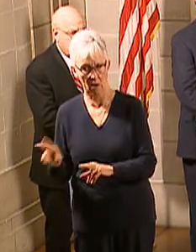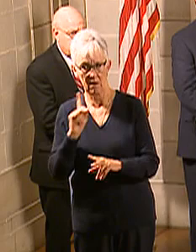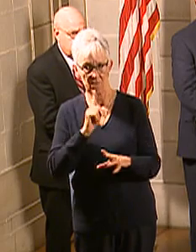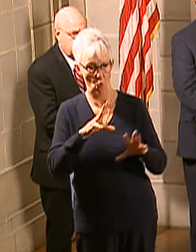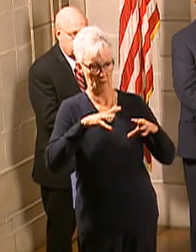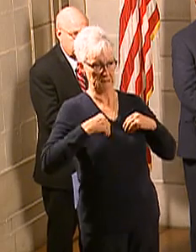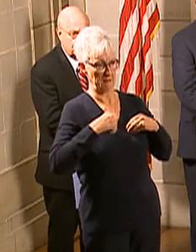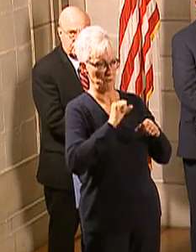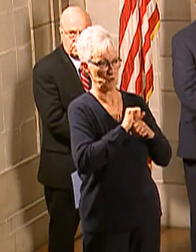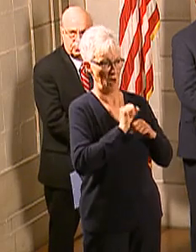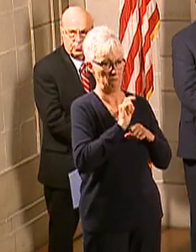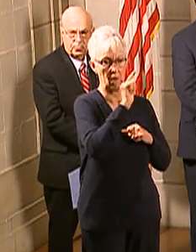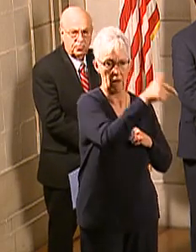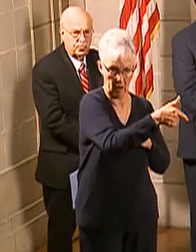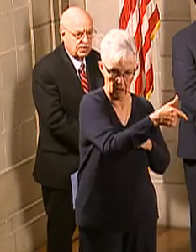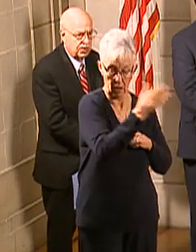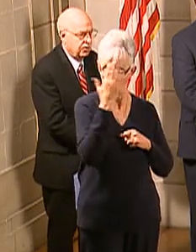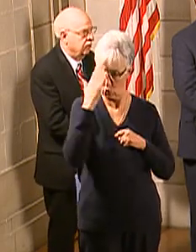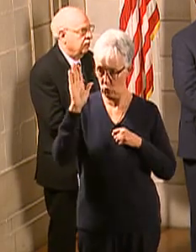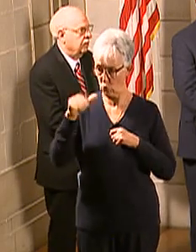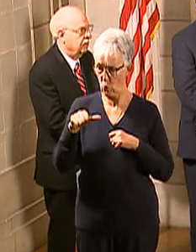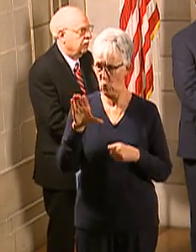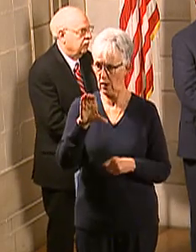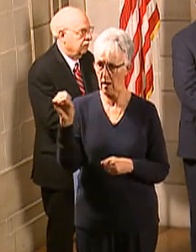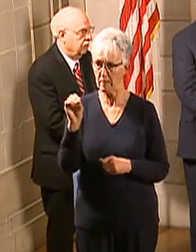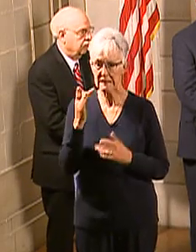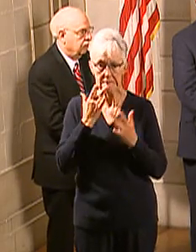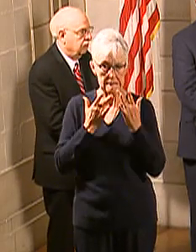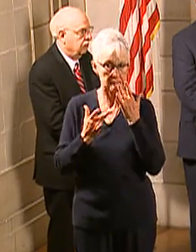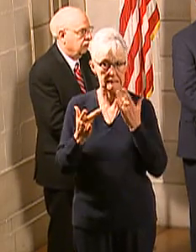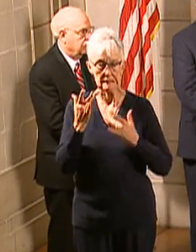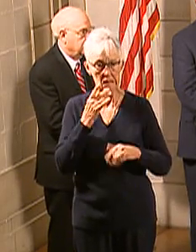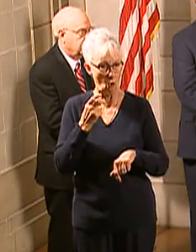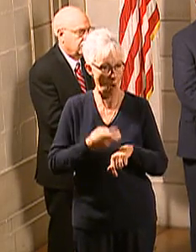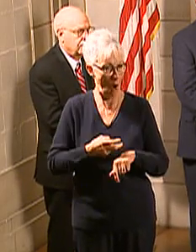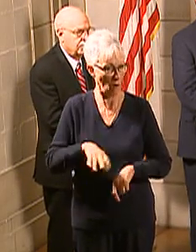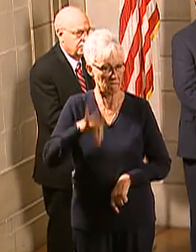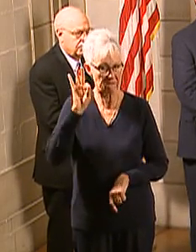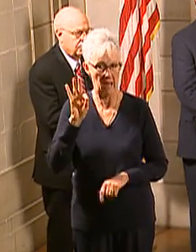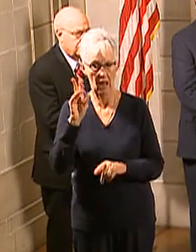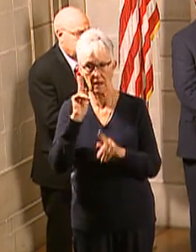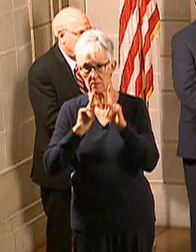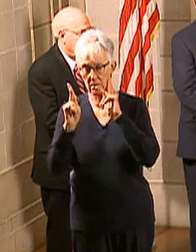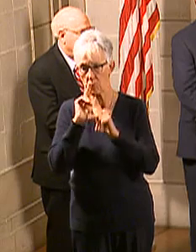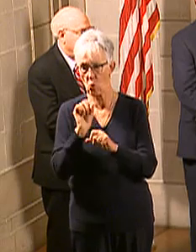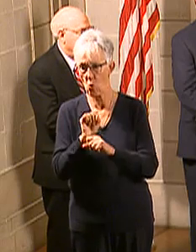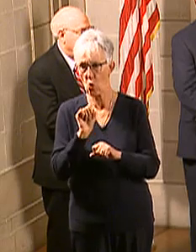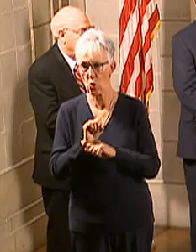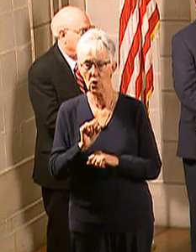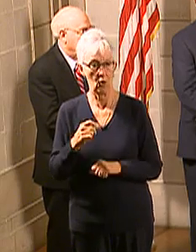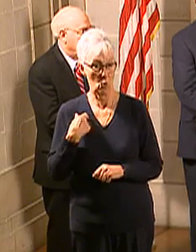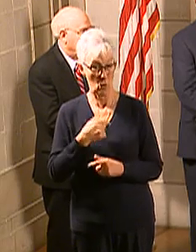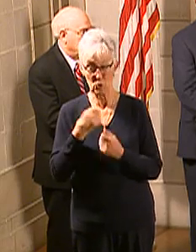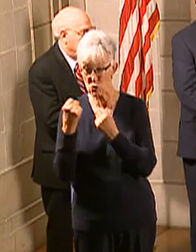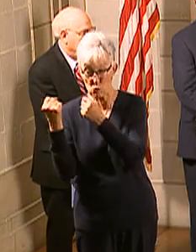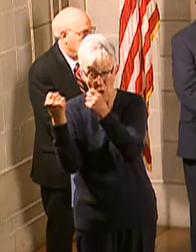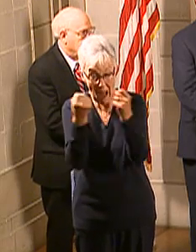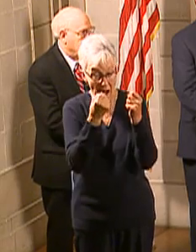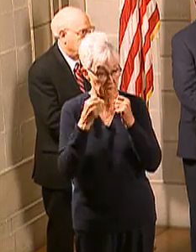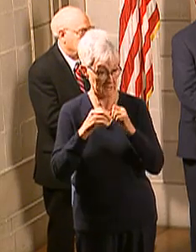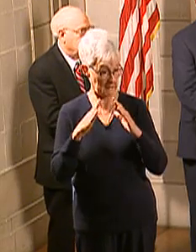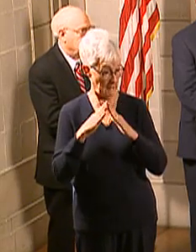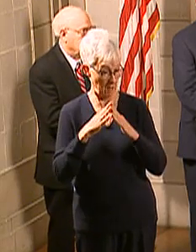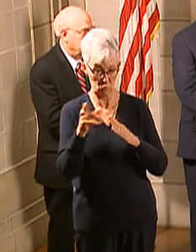know it's a challenge for companies because they tell me all the time it's a challenge finding people. We can drive around, you can see the help wanted signs just about anywhere you